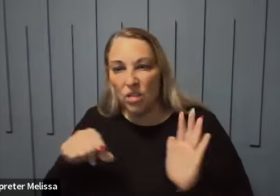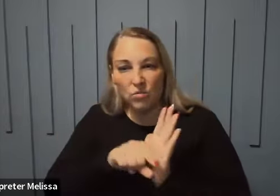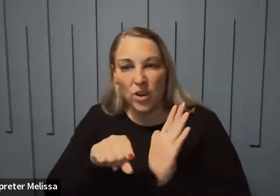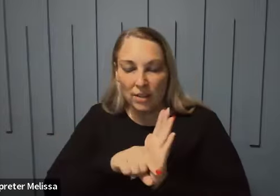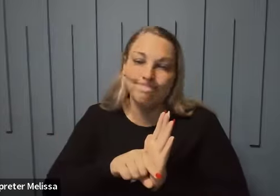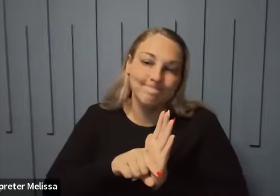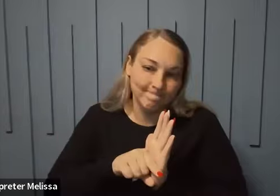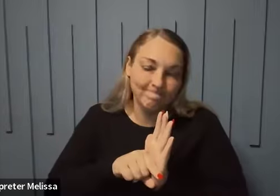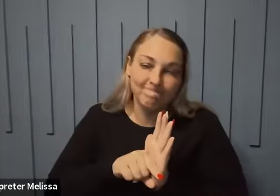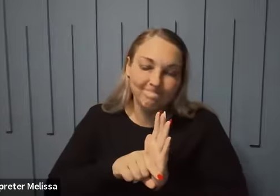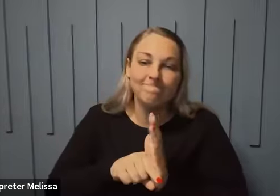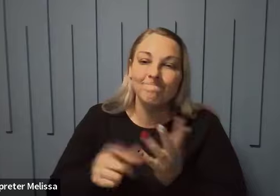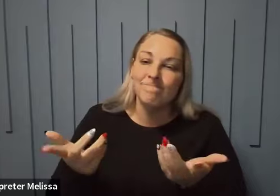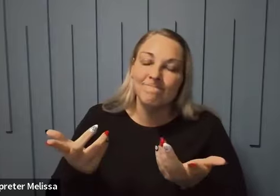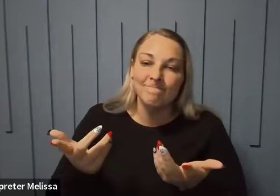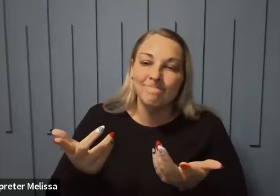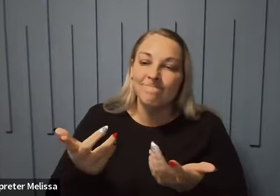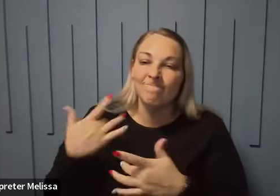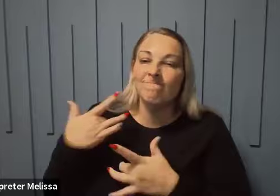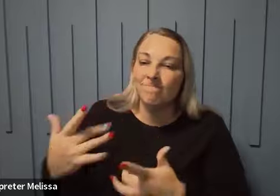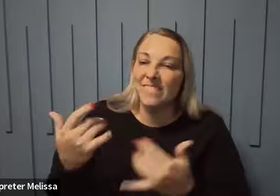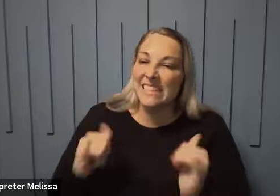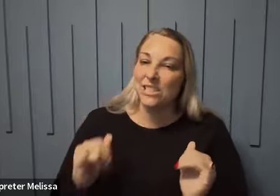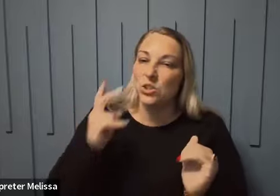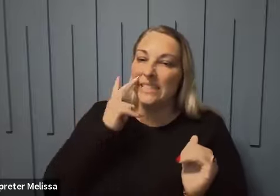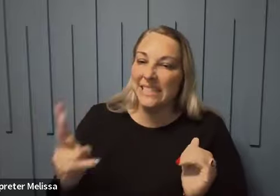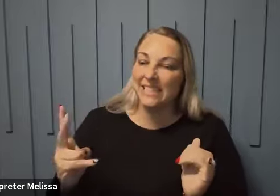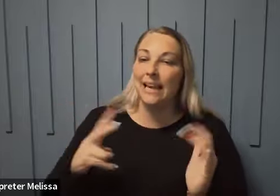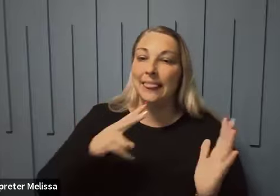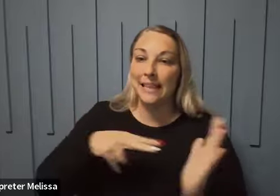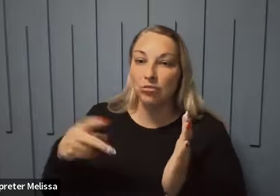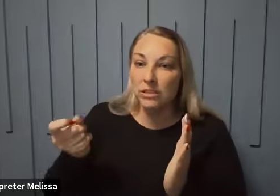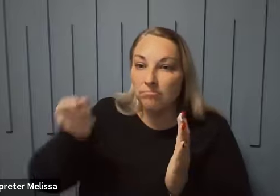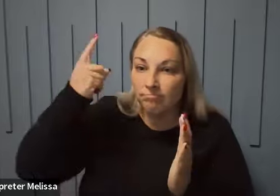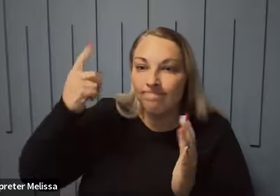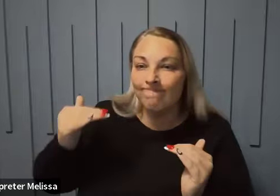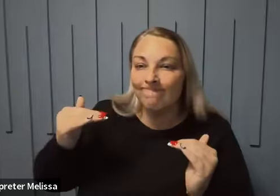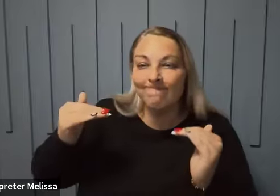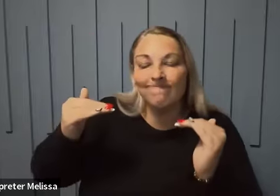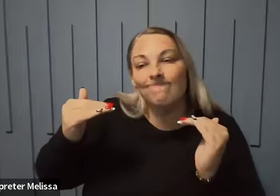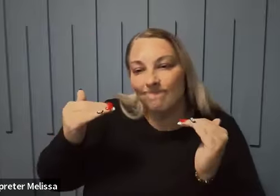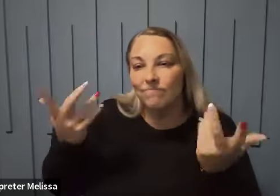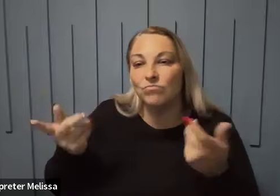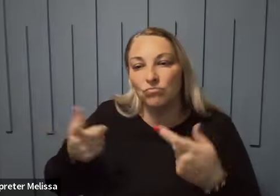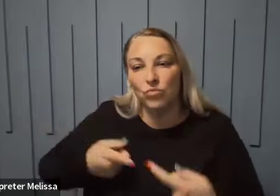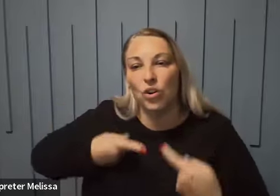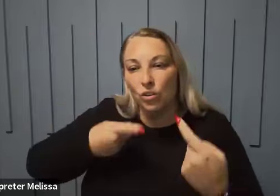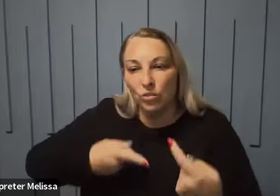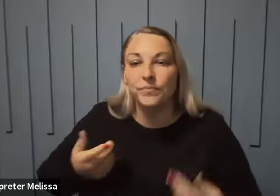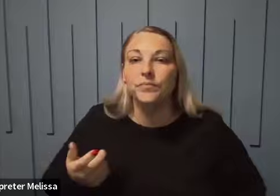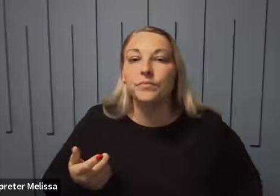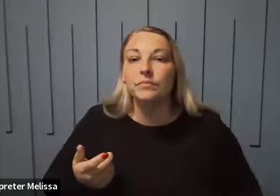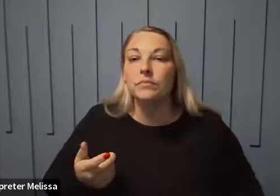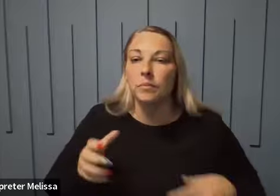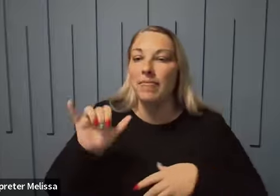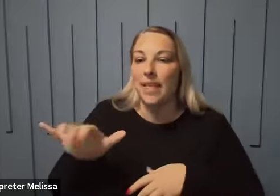often what we still see today in deaf education, that literacy is a real challenge with the students that we serve for a variety of reasons. But that was